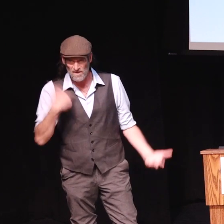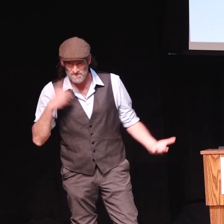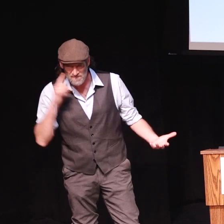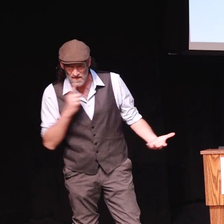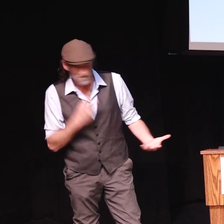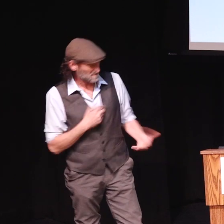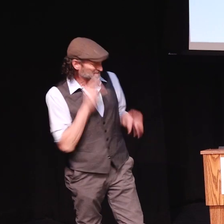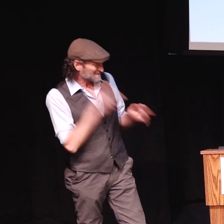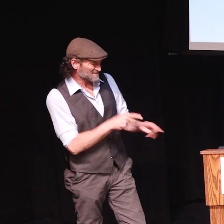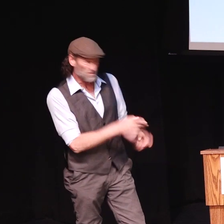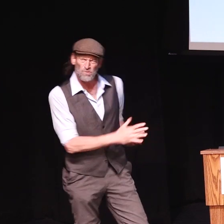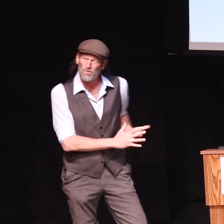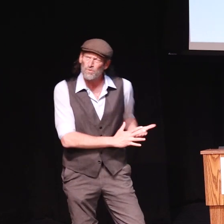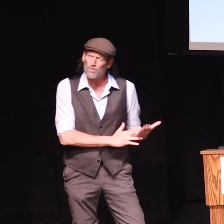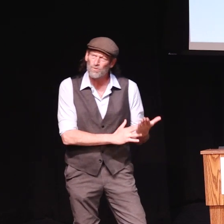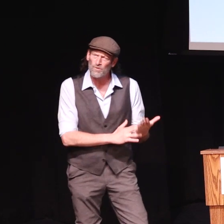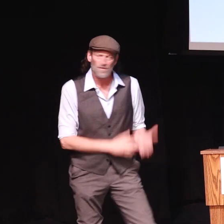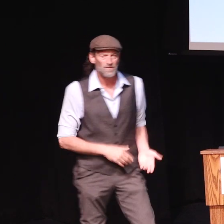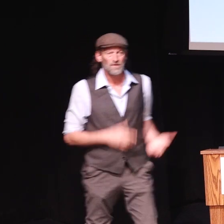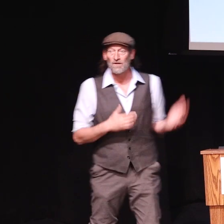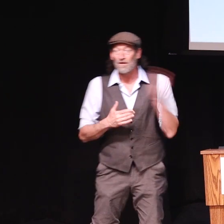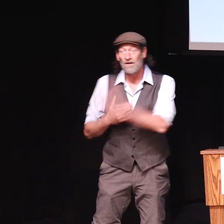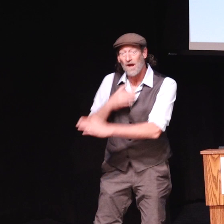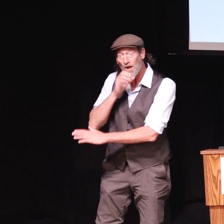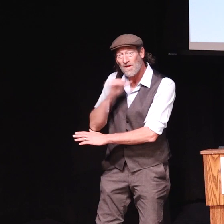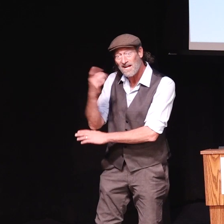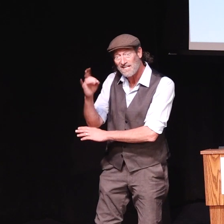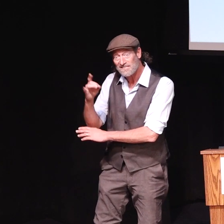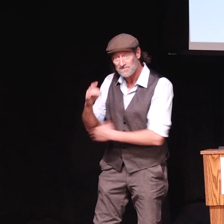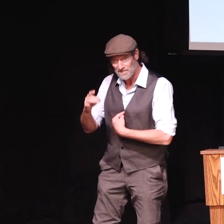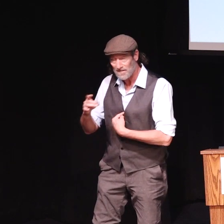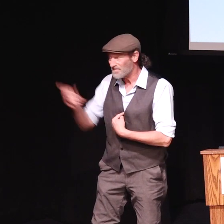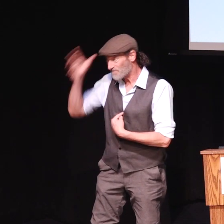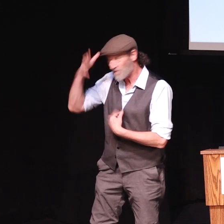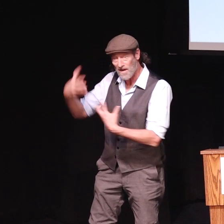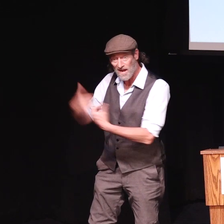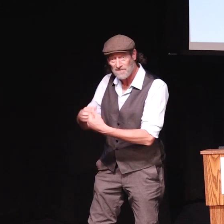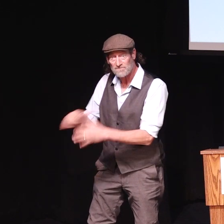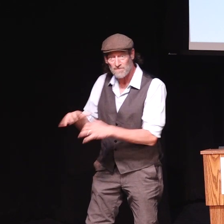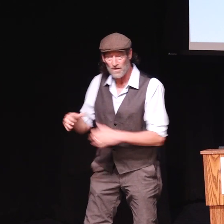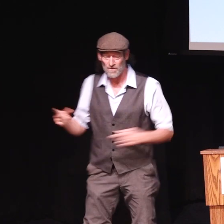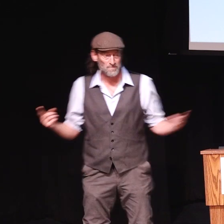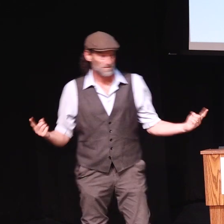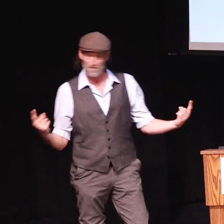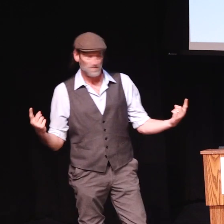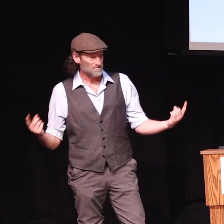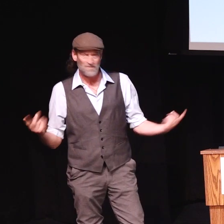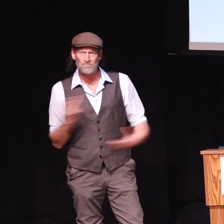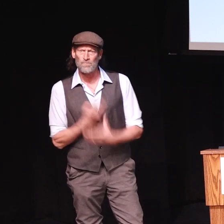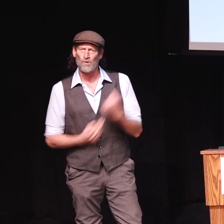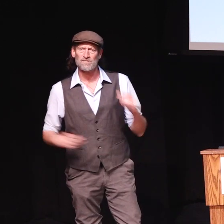then I was deaf, which I saw him and what he had to go through and his travails. And then when I was 18, my dad was in